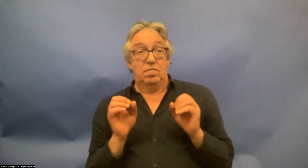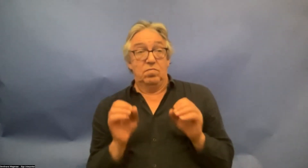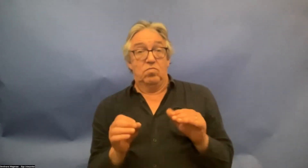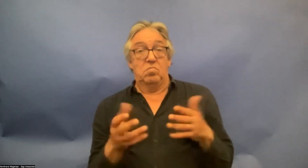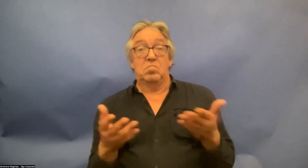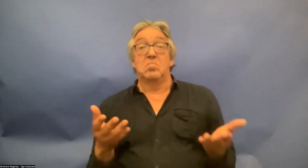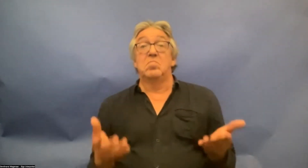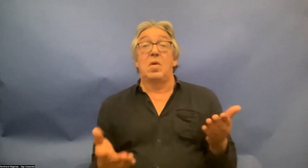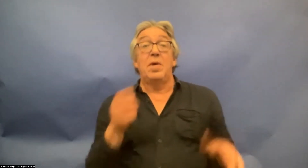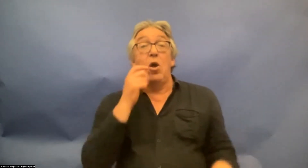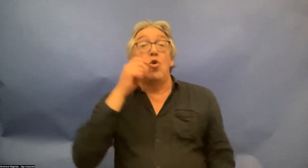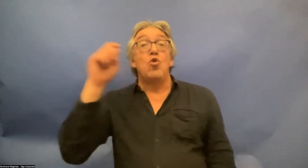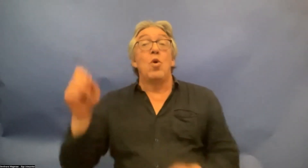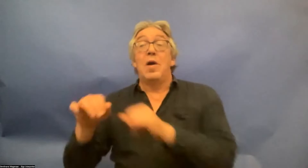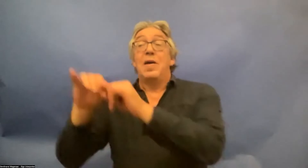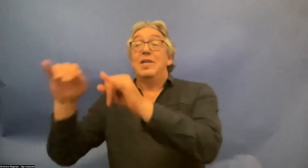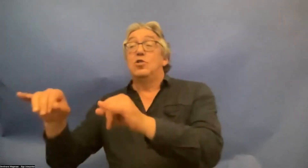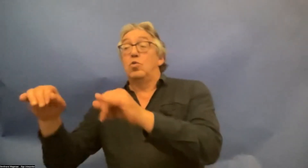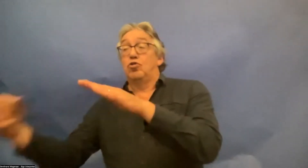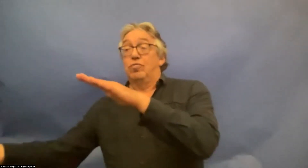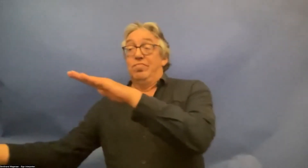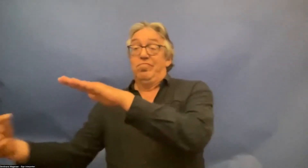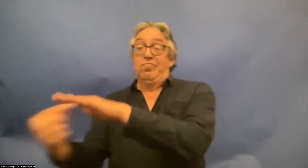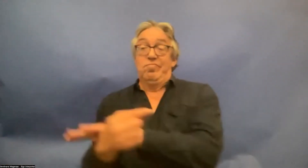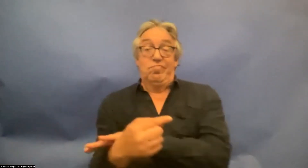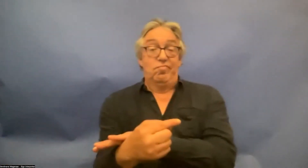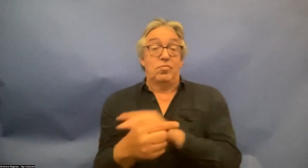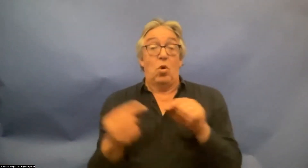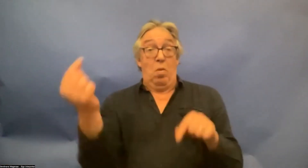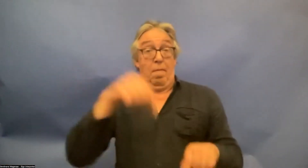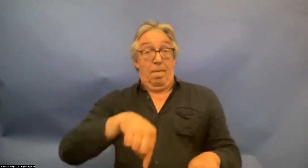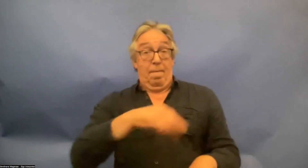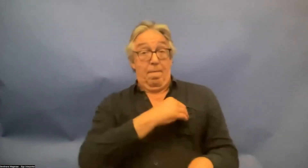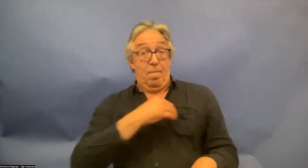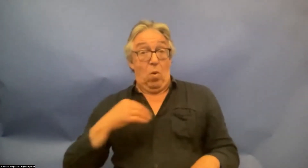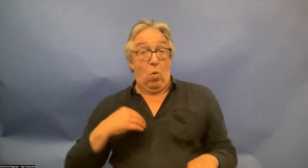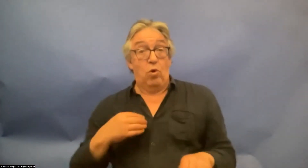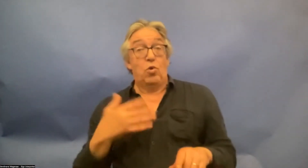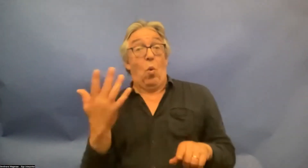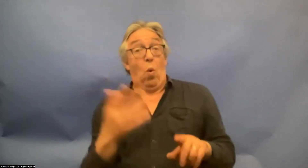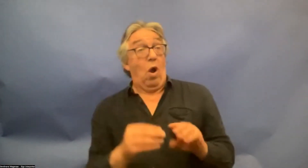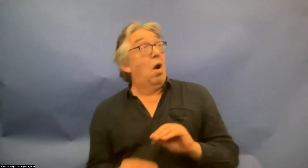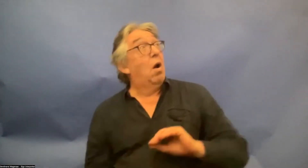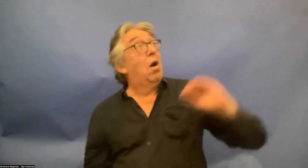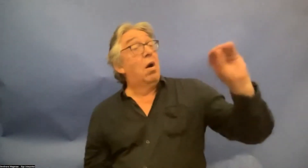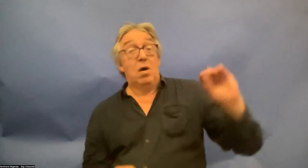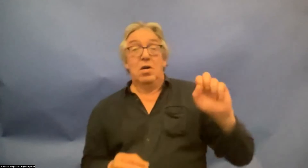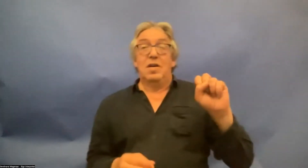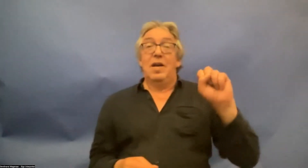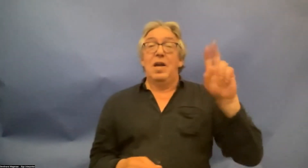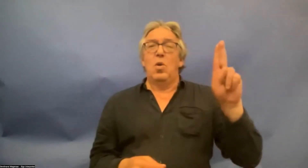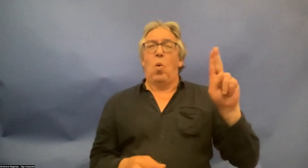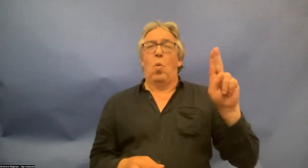because this is not a good example, but to well-developed country with a proper the institutionalization